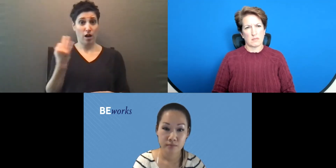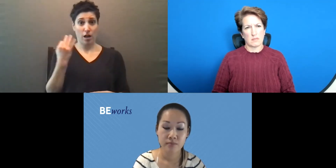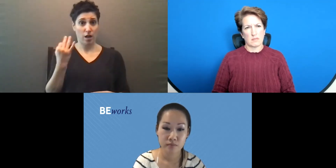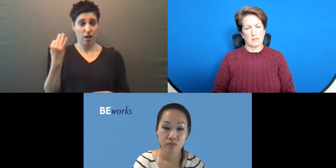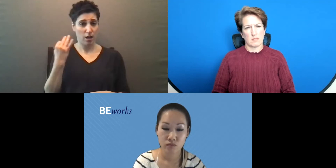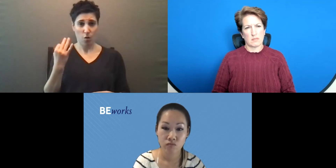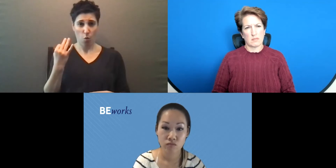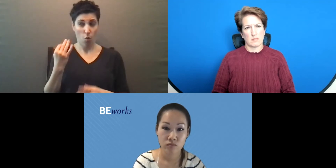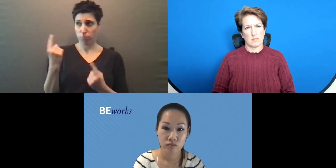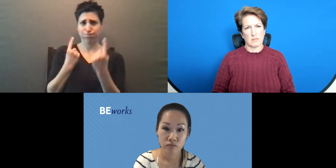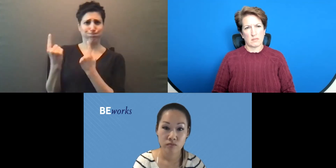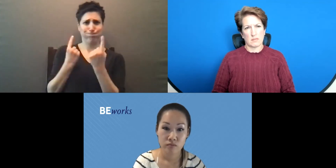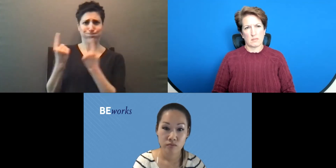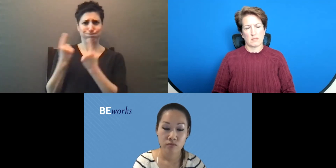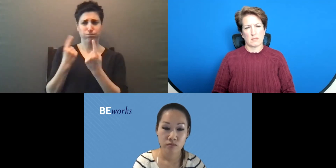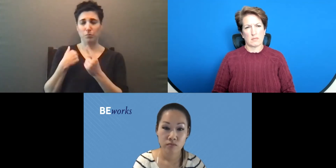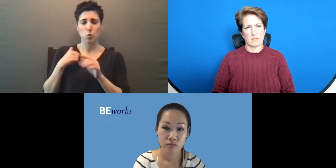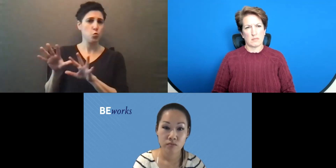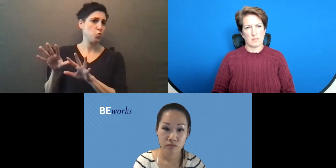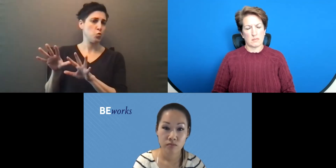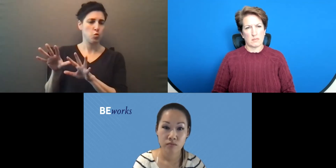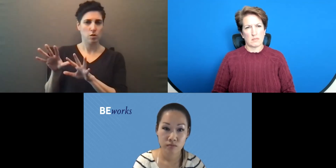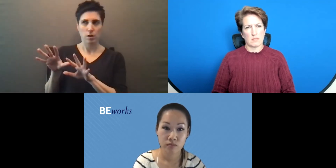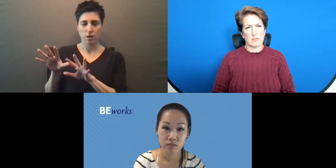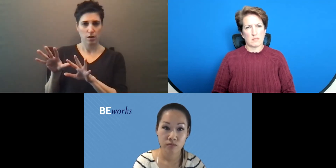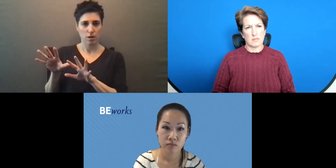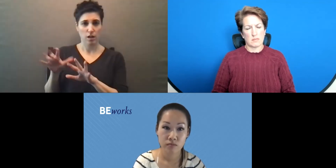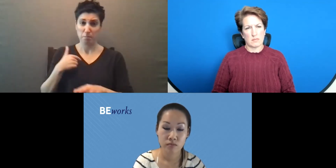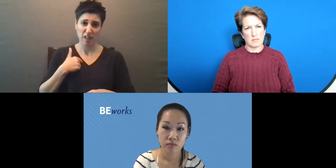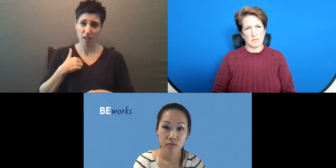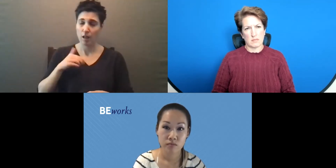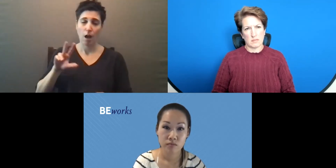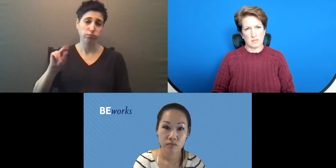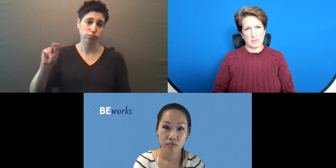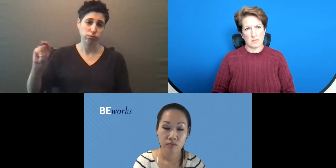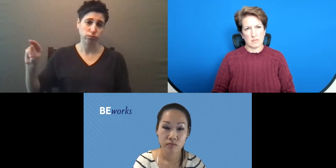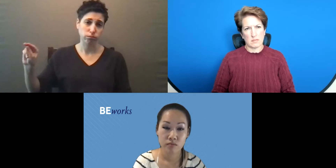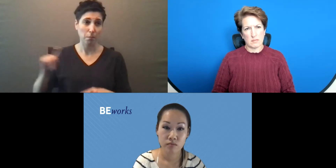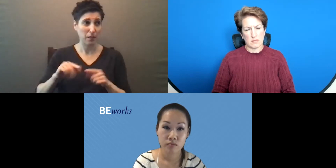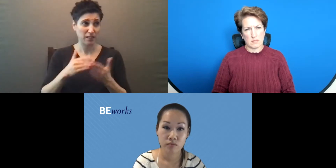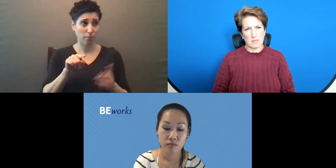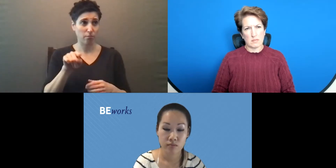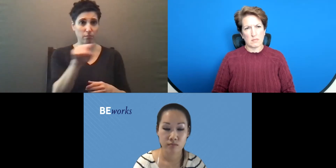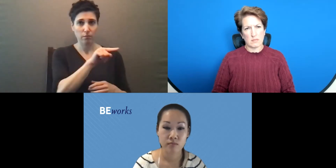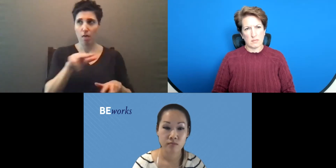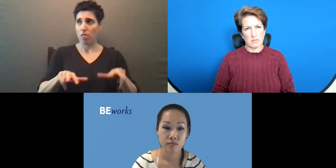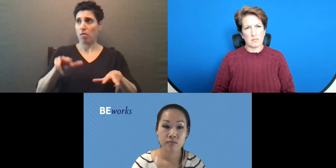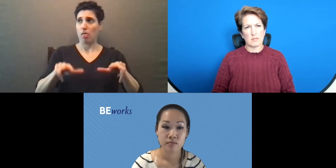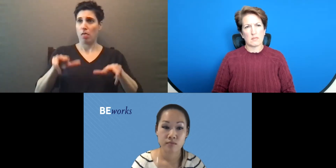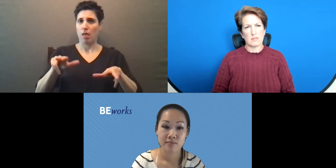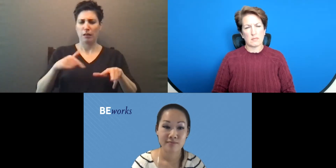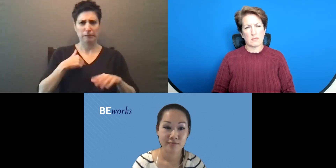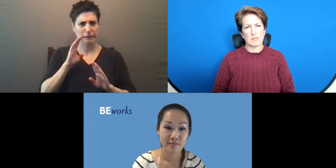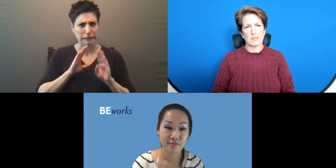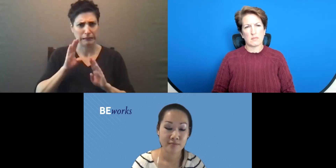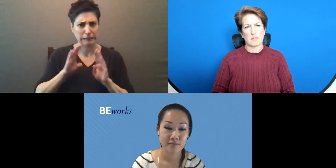Fortunately, I know how to deal with it. I'm just worried for my colleagues and their safety. Thank you very much. Thank you